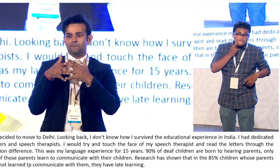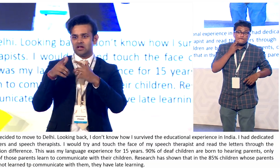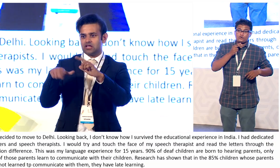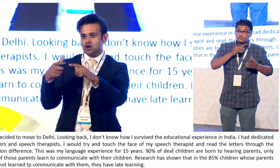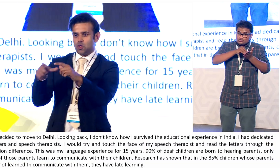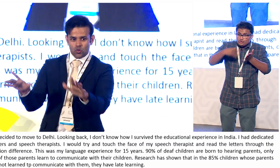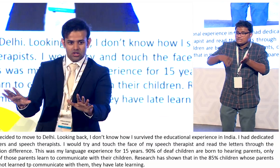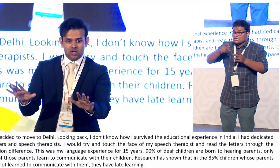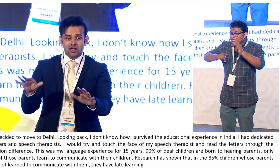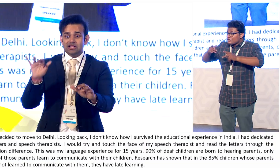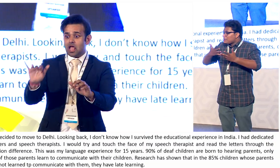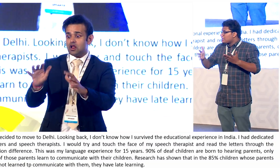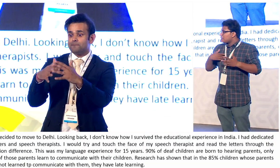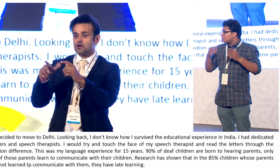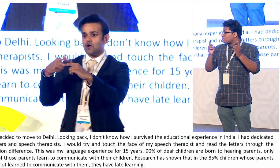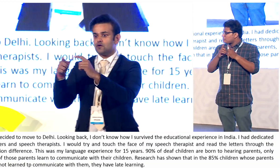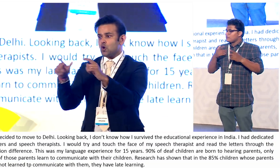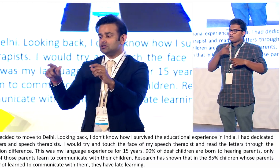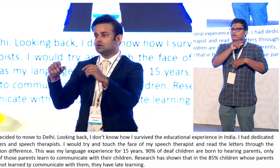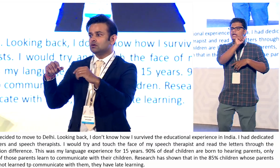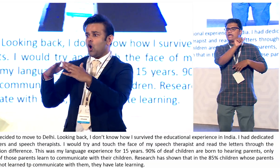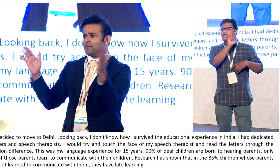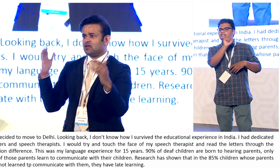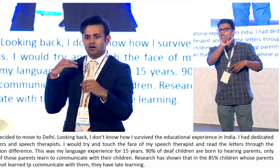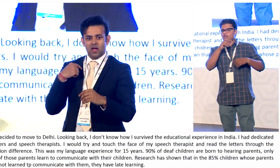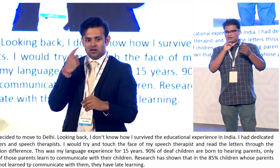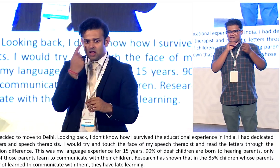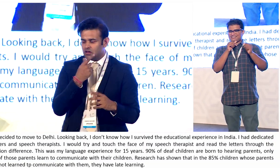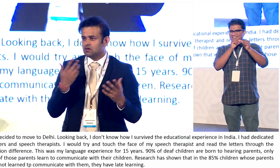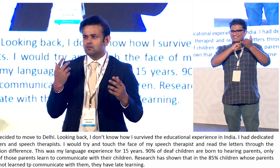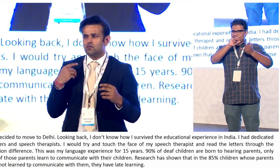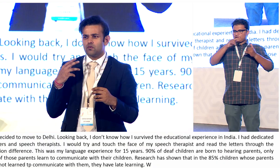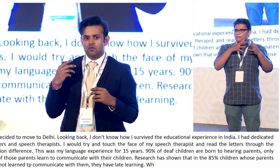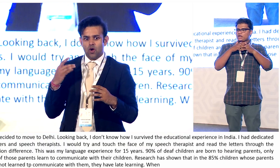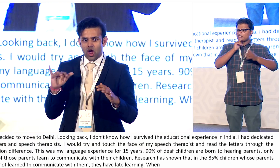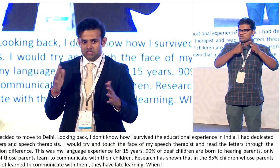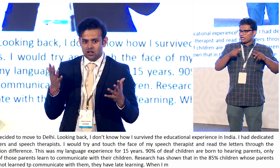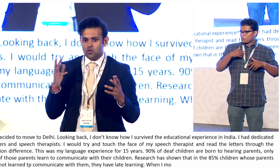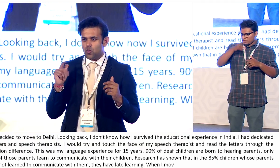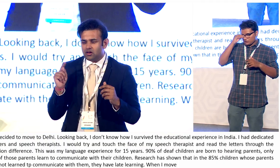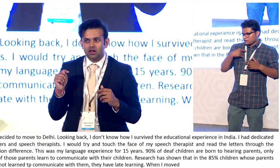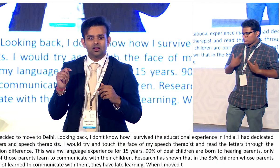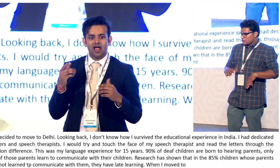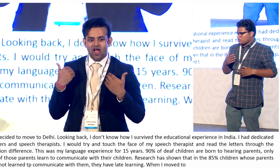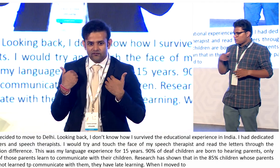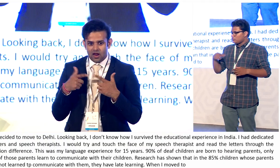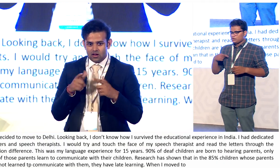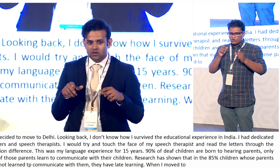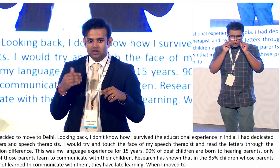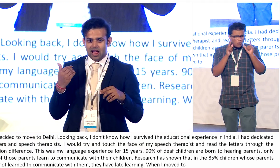I was exposed to American Sign Language. And with American Sign Language, it opened my world. It opened my